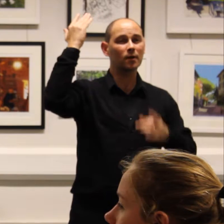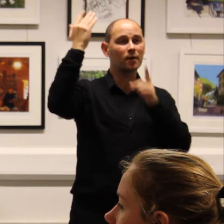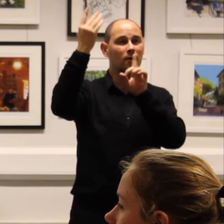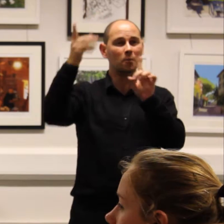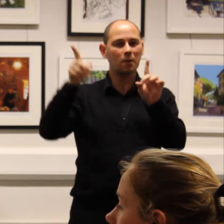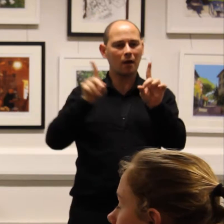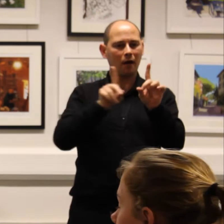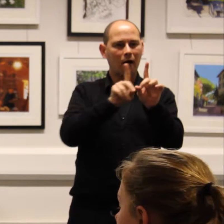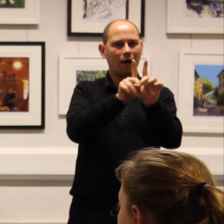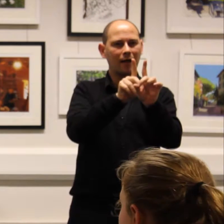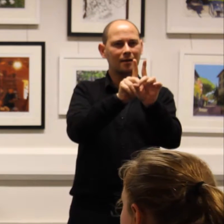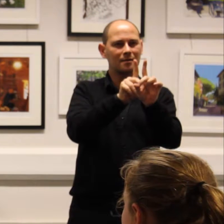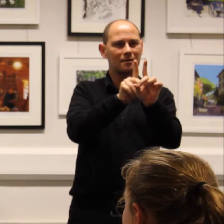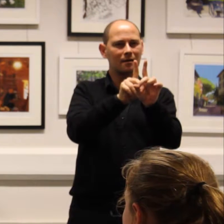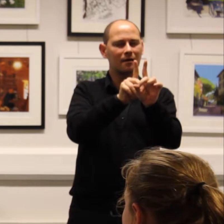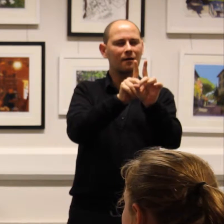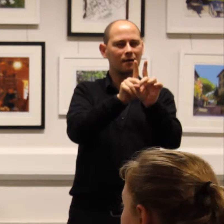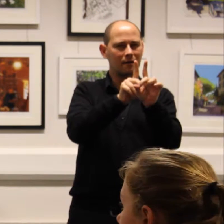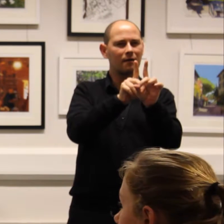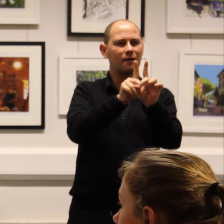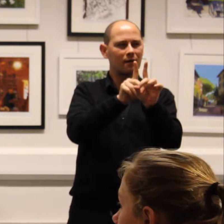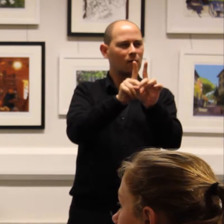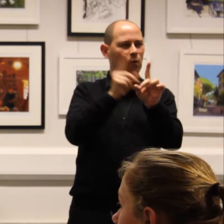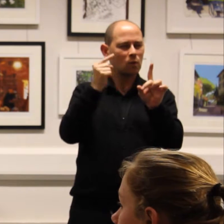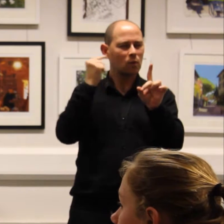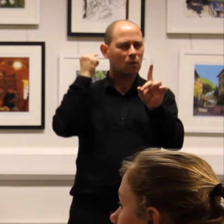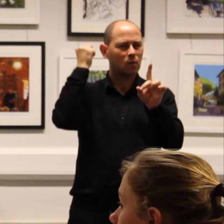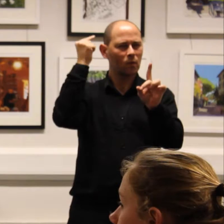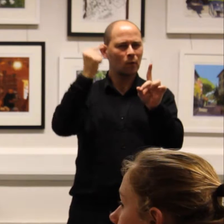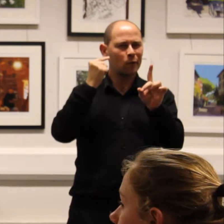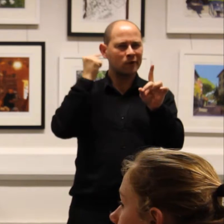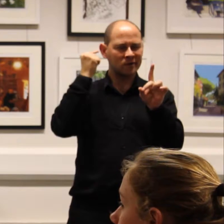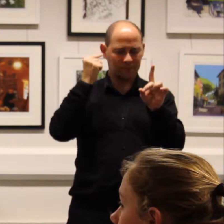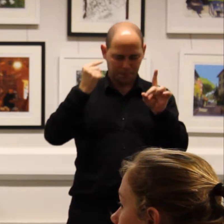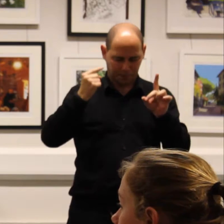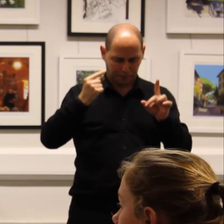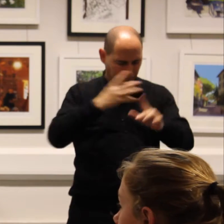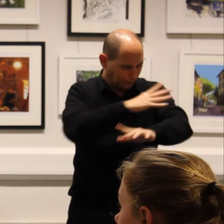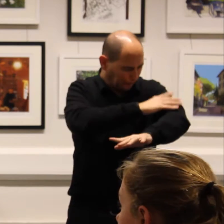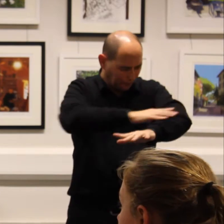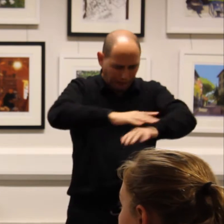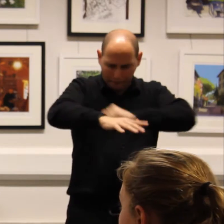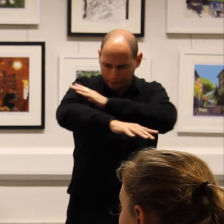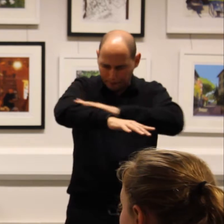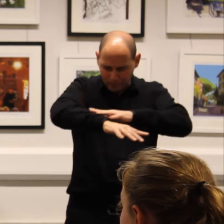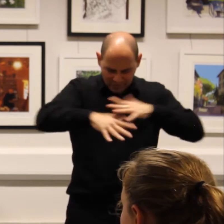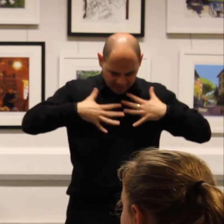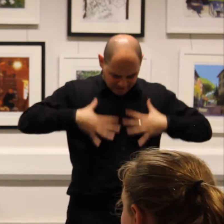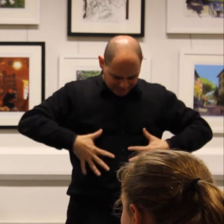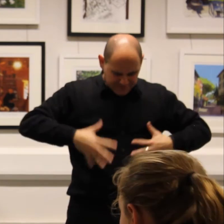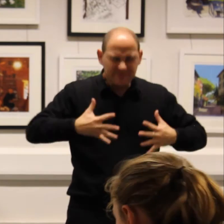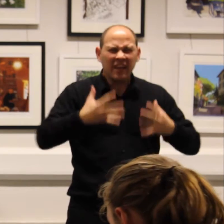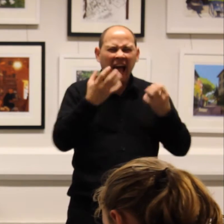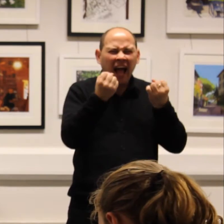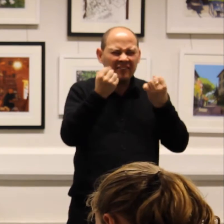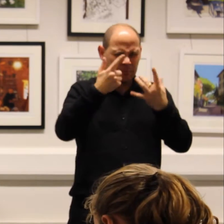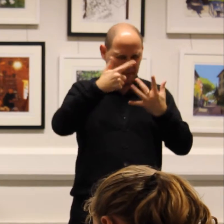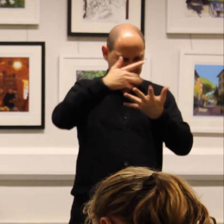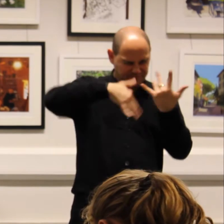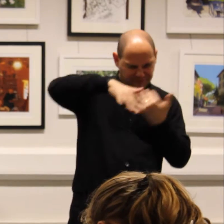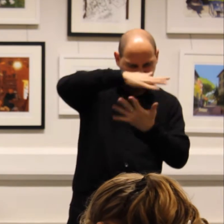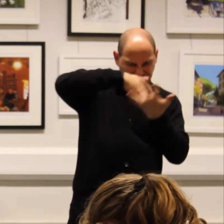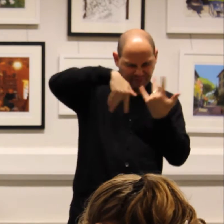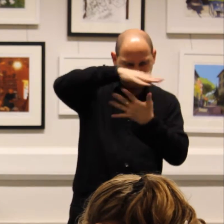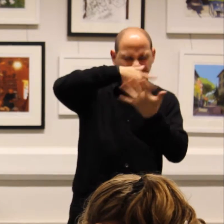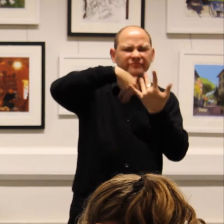time, clattering darkly. He had limbs, but they were sort of mixed together in an